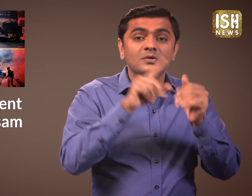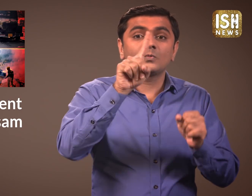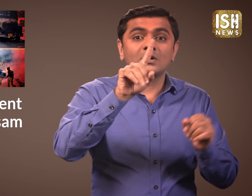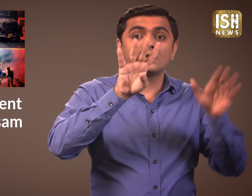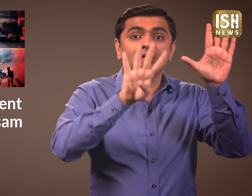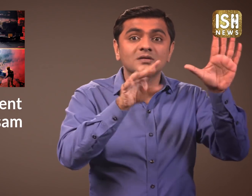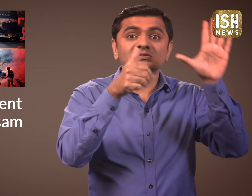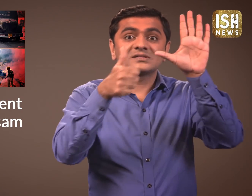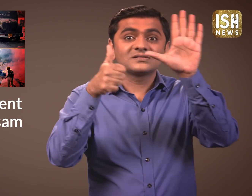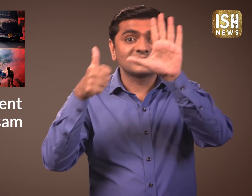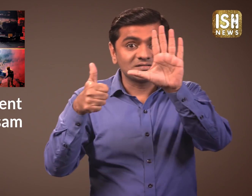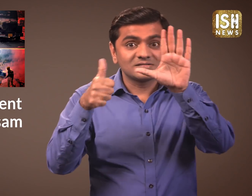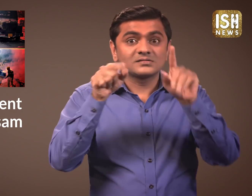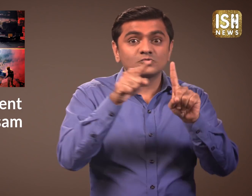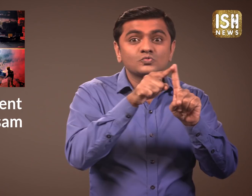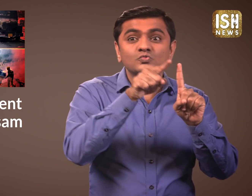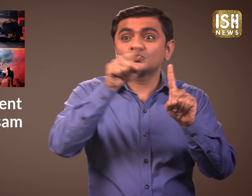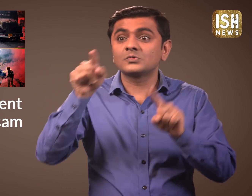to 24th March 1971